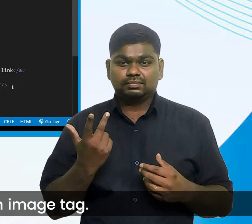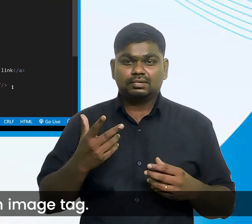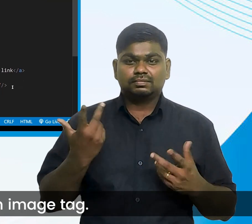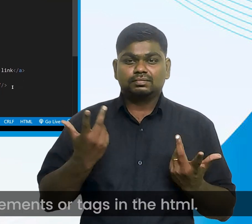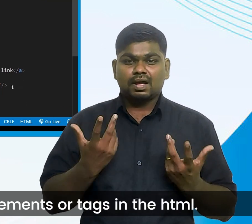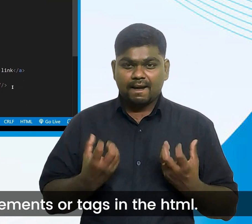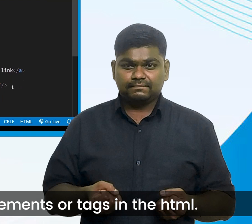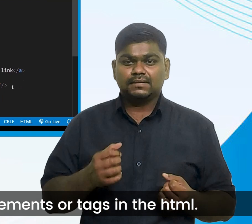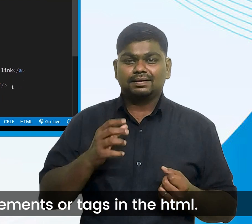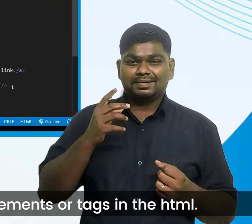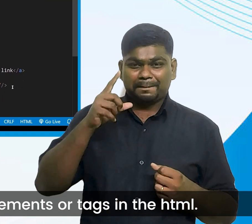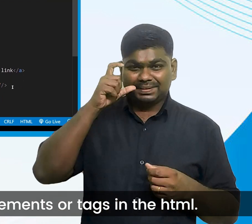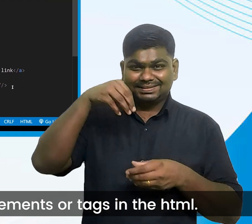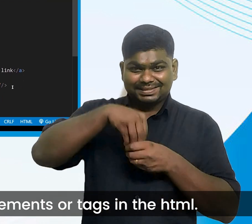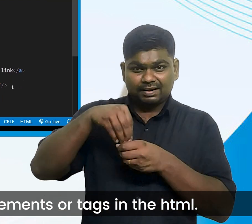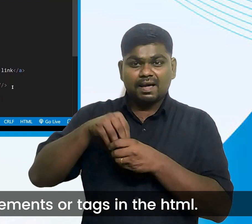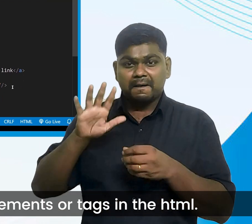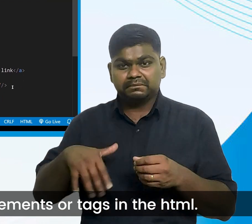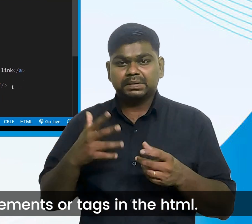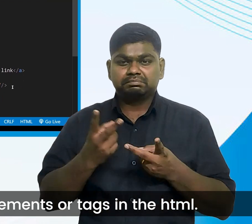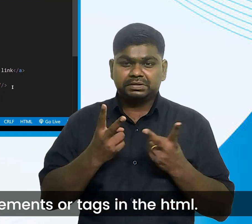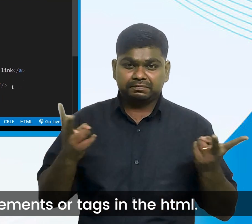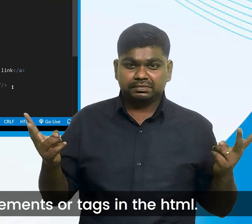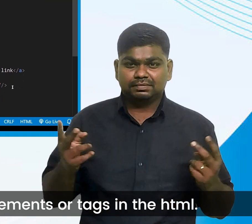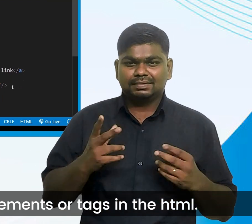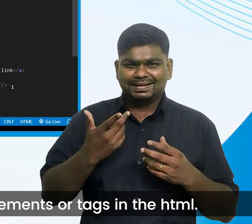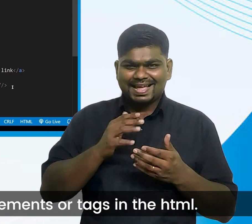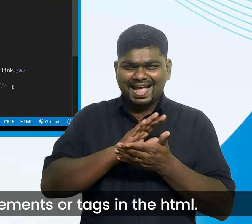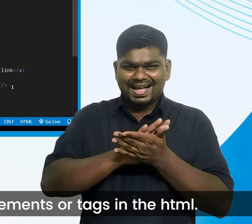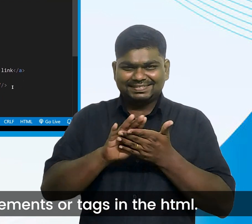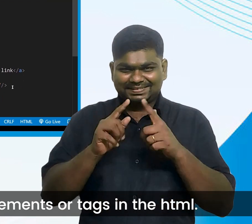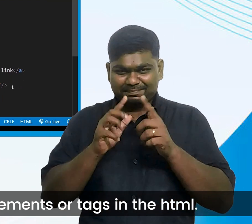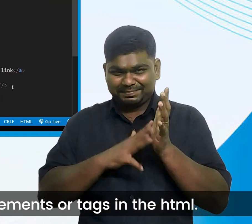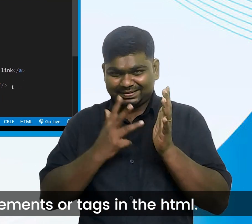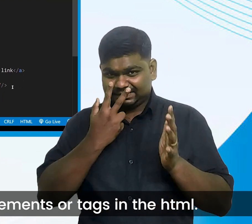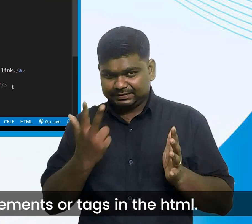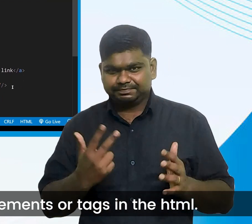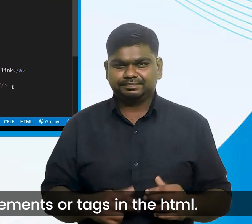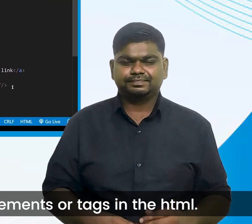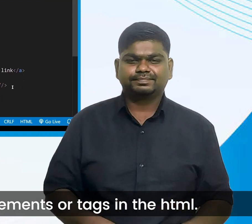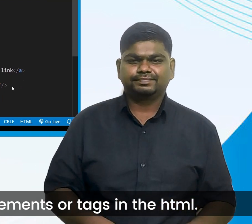tag. These are the different HTML elements or tags in the HTML.